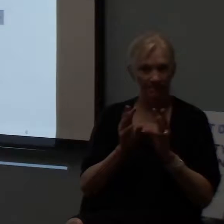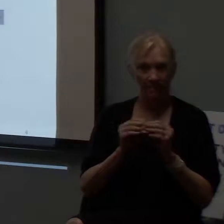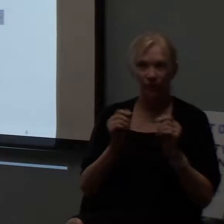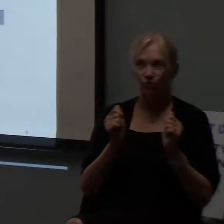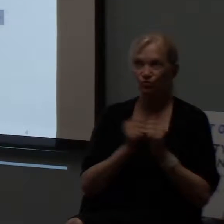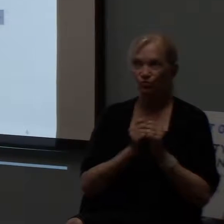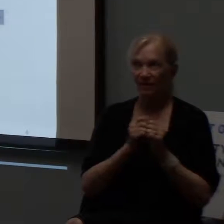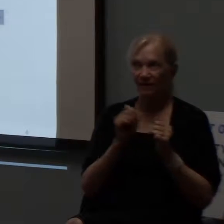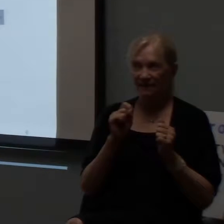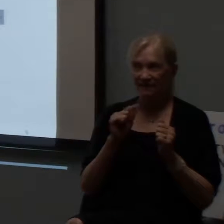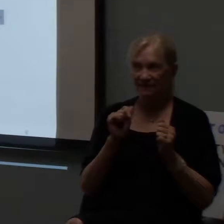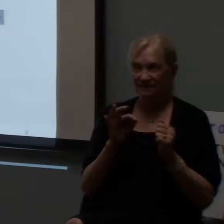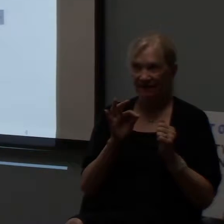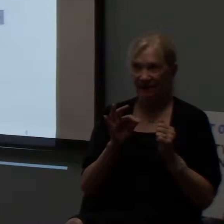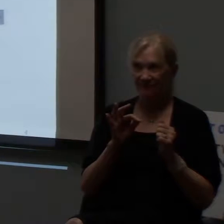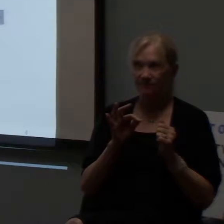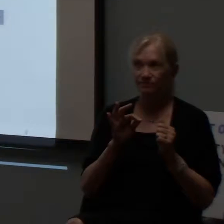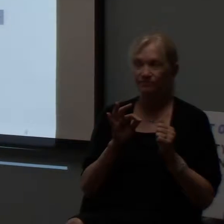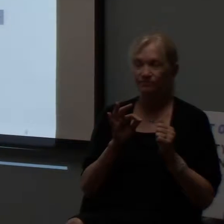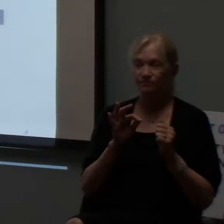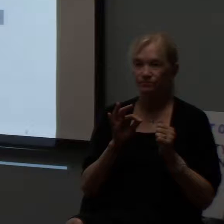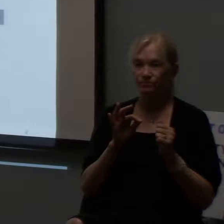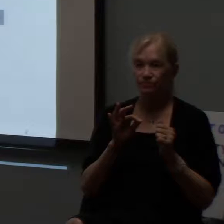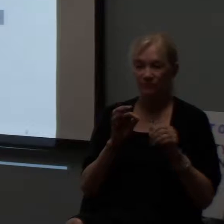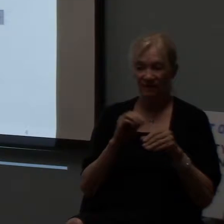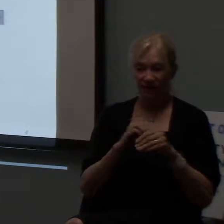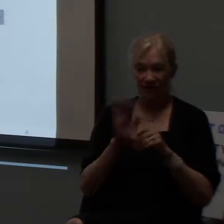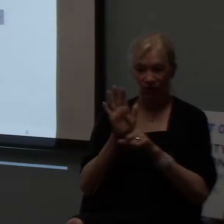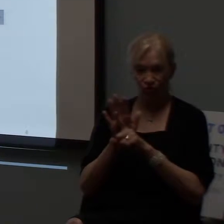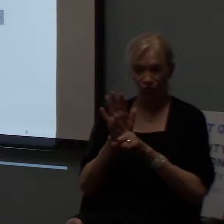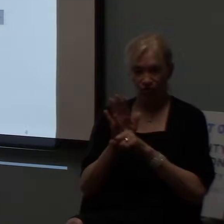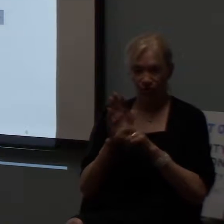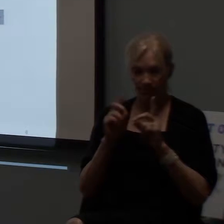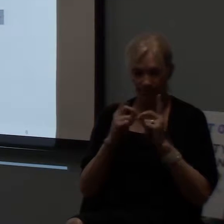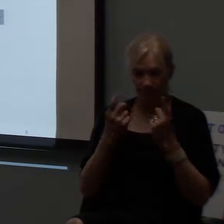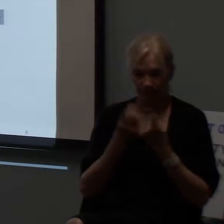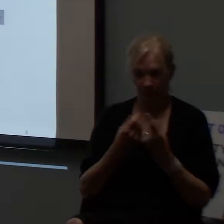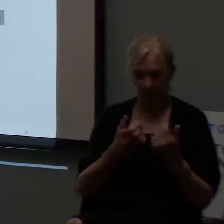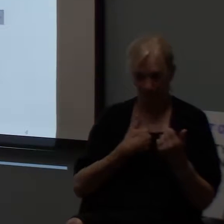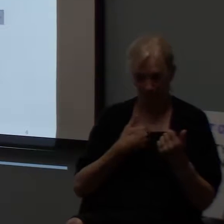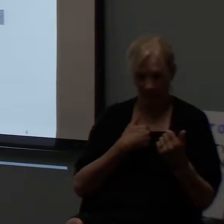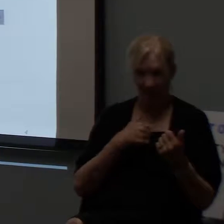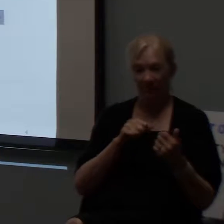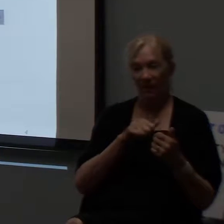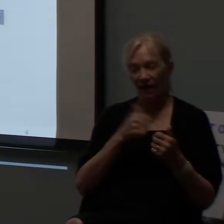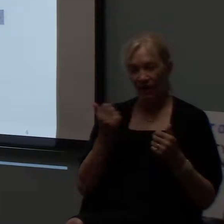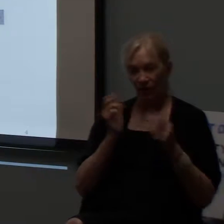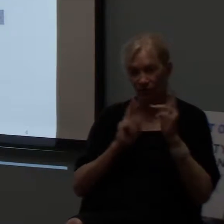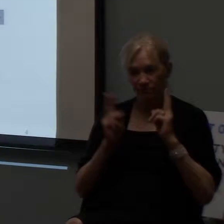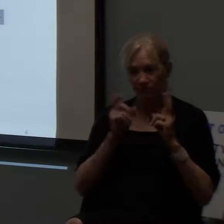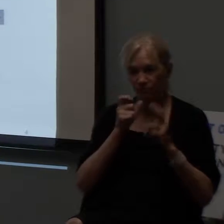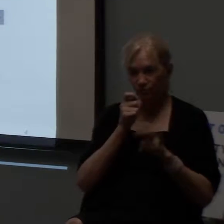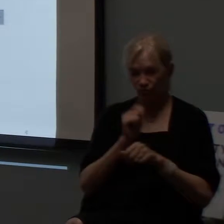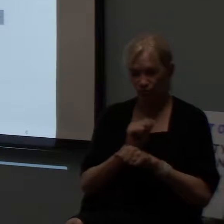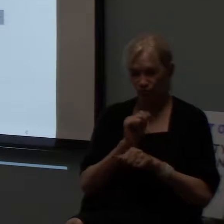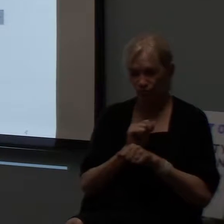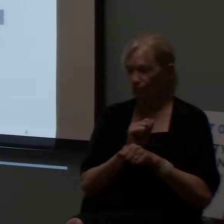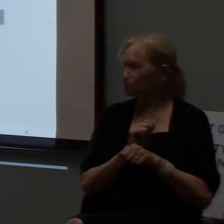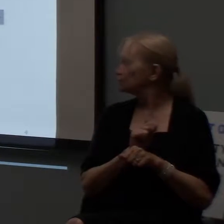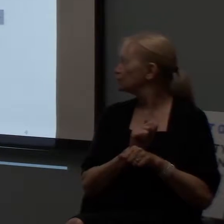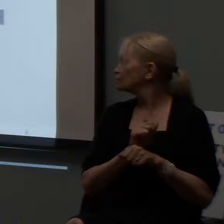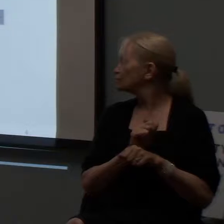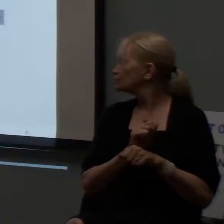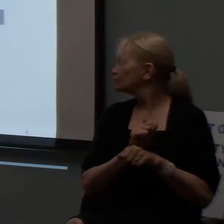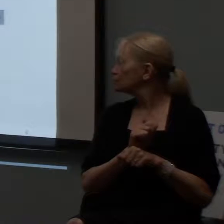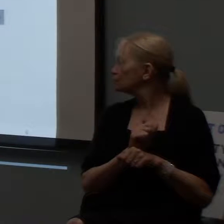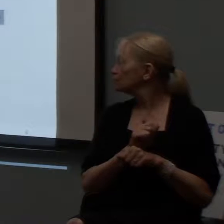internal staff, most of the staff who work in their department, myself and other folks who work in the commissioner's office. Tuesdays